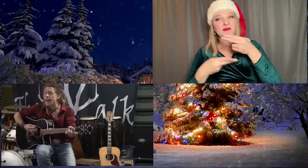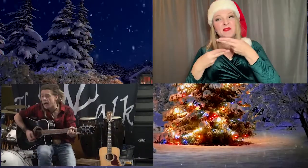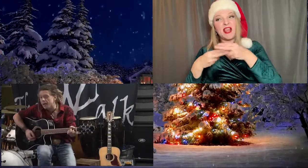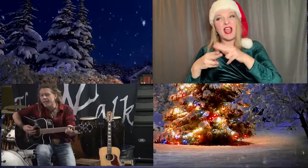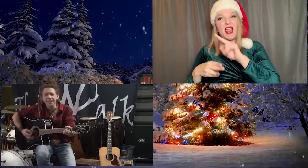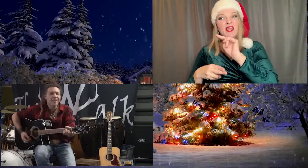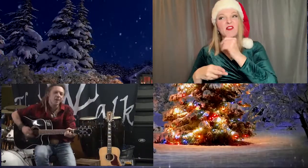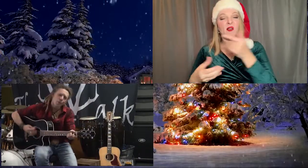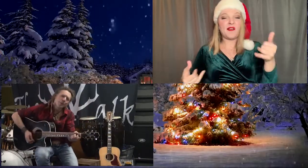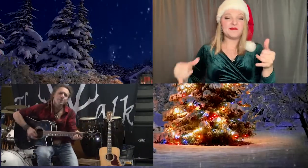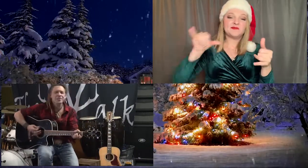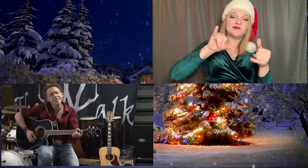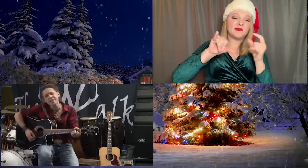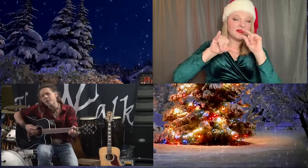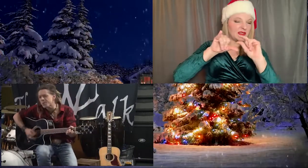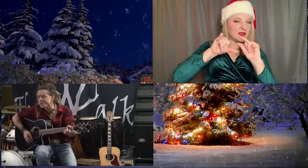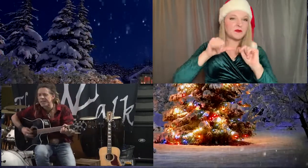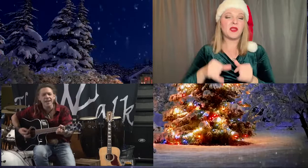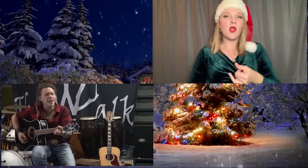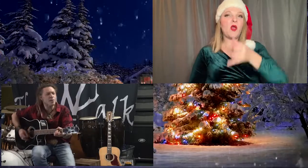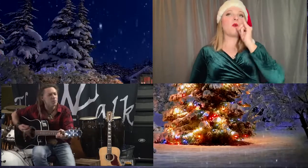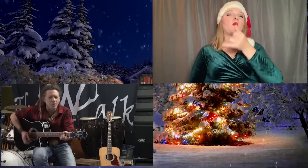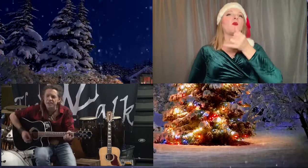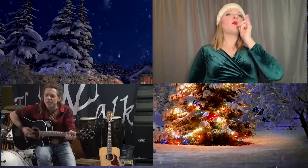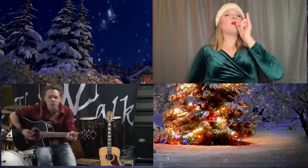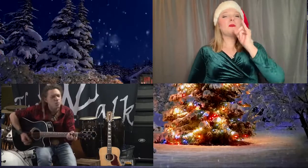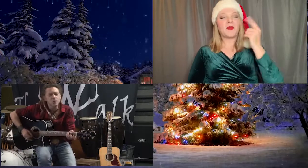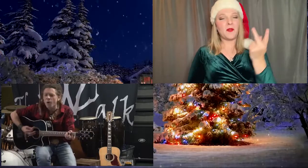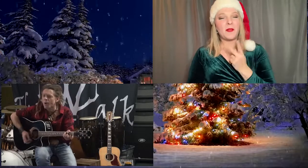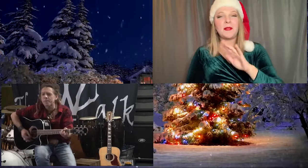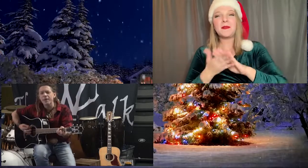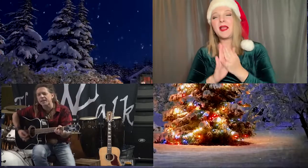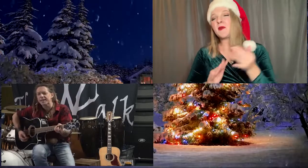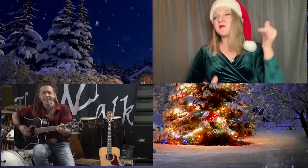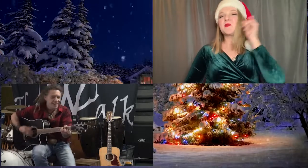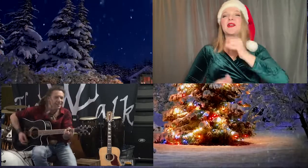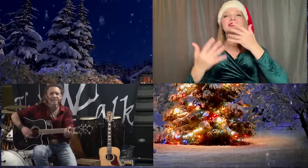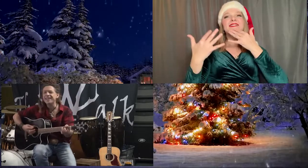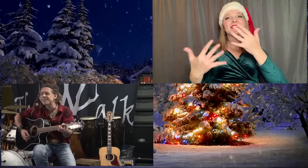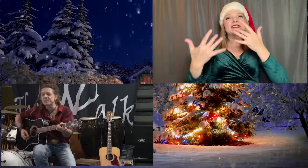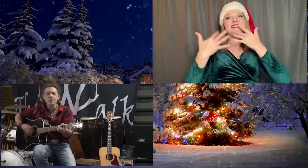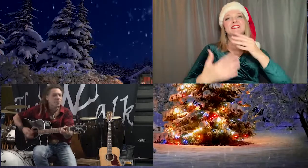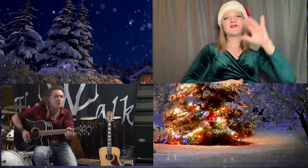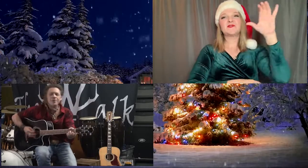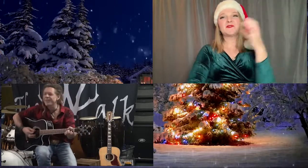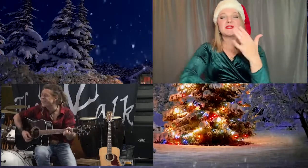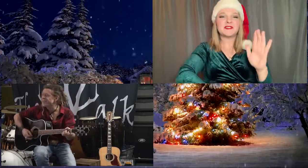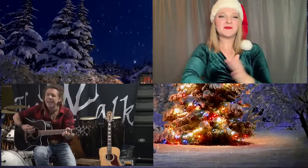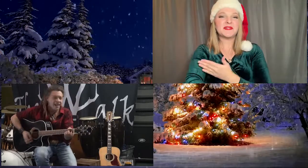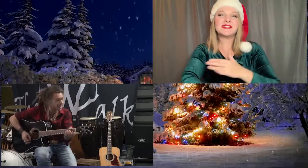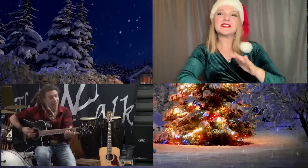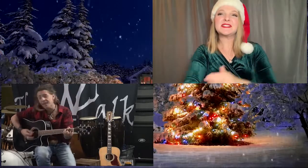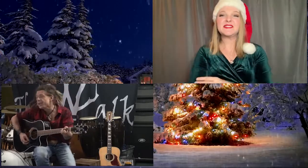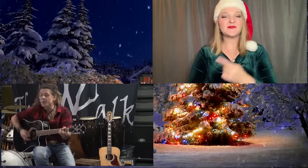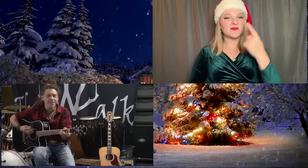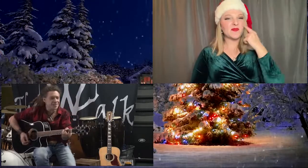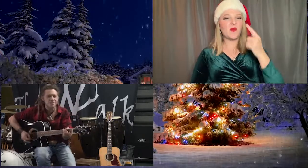Some eggnog and we'll be singing those carols in the New York minute. Let's sort of ring